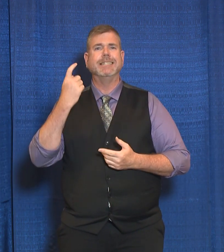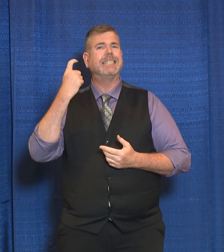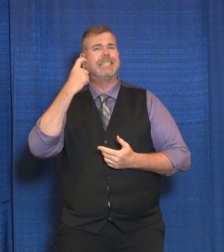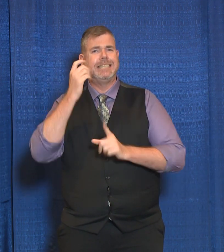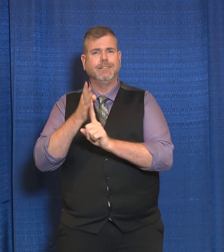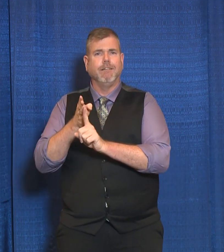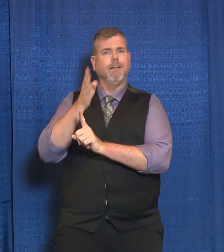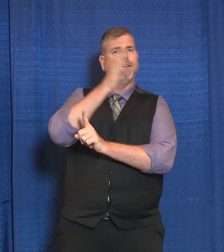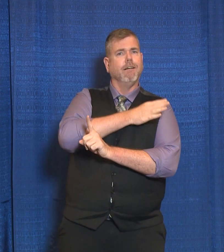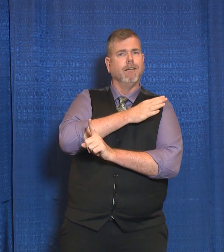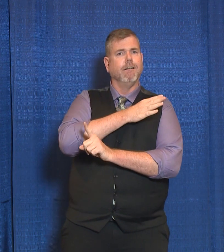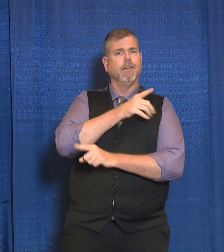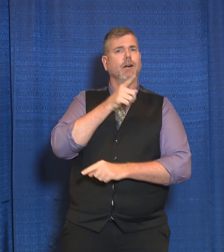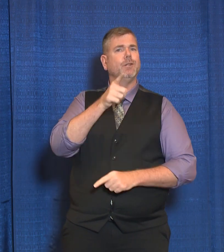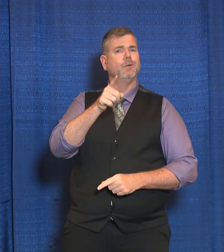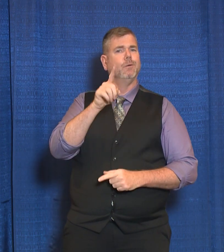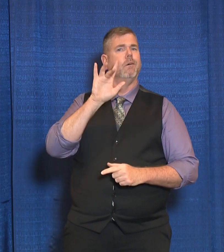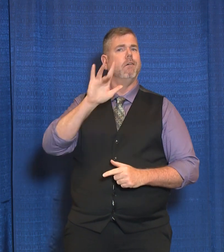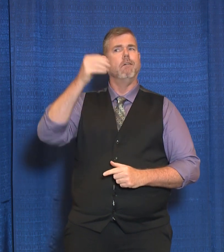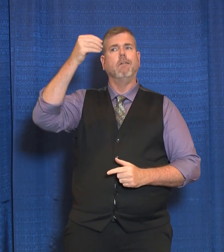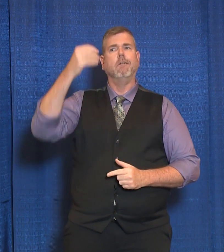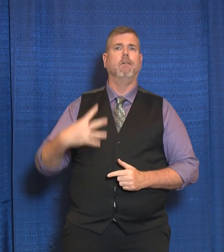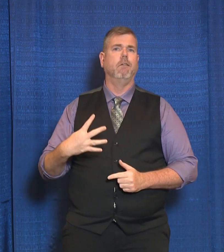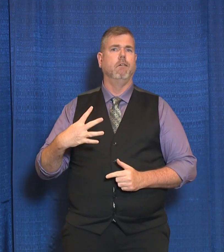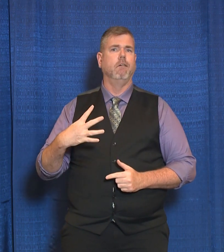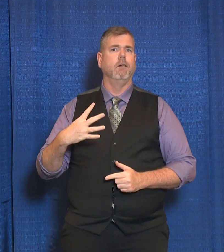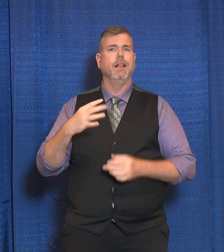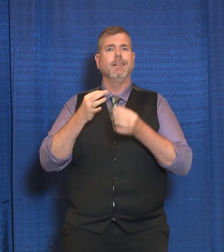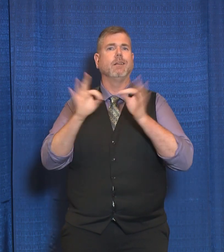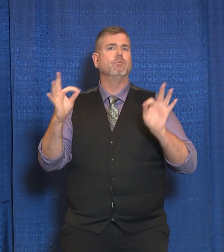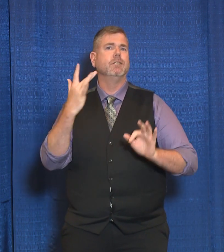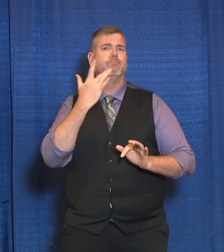in a language other than English.